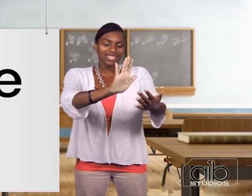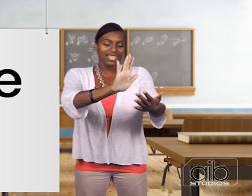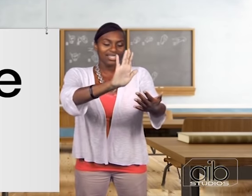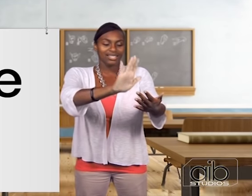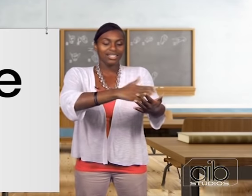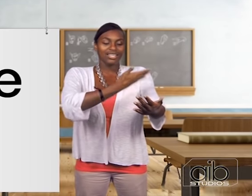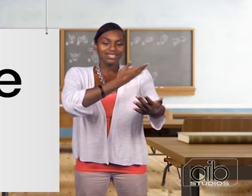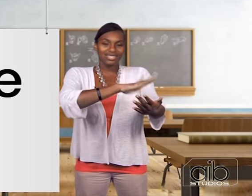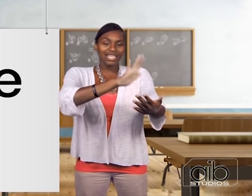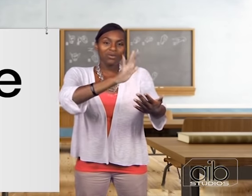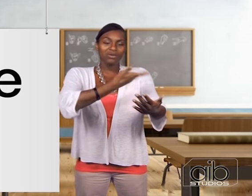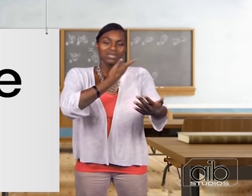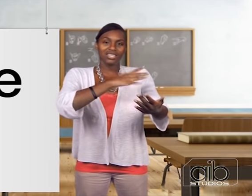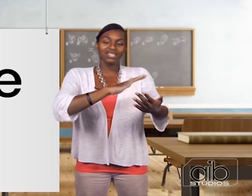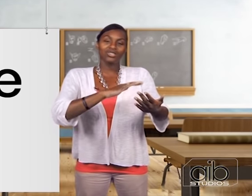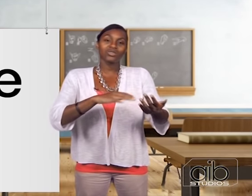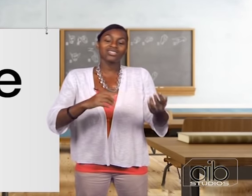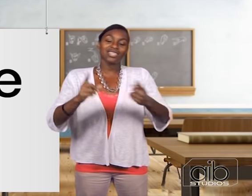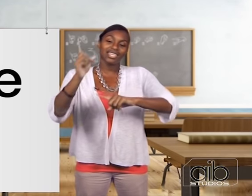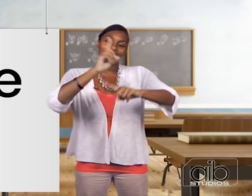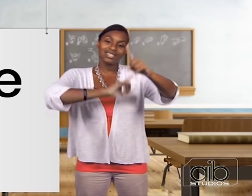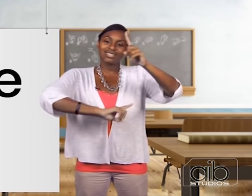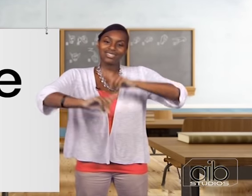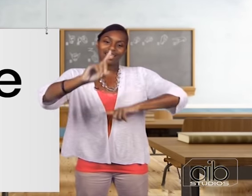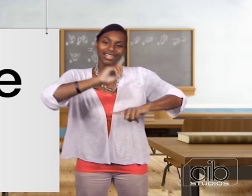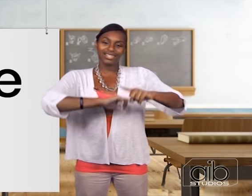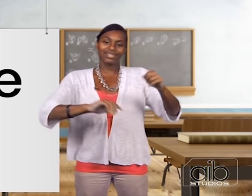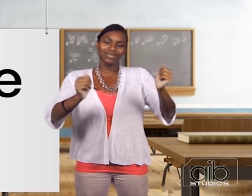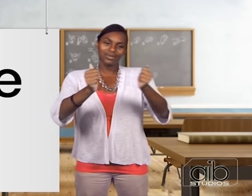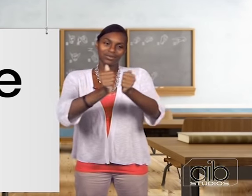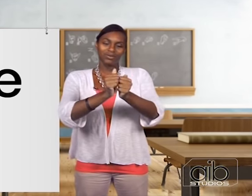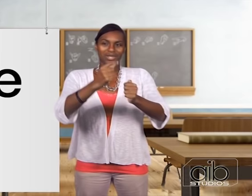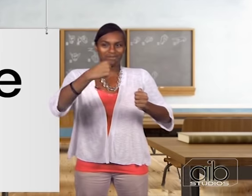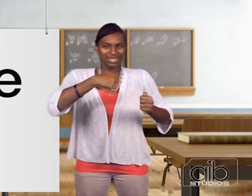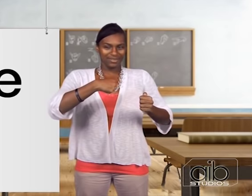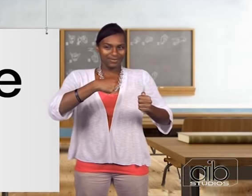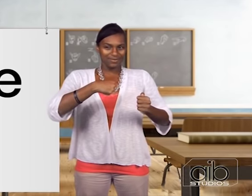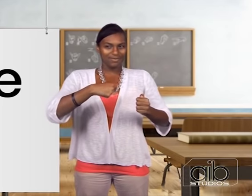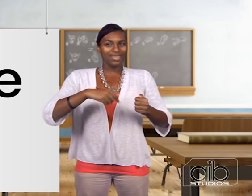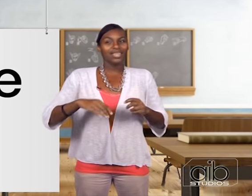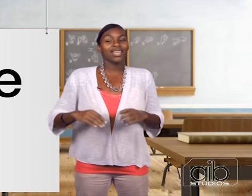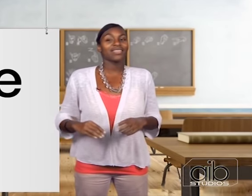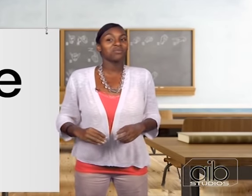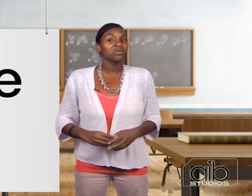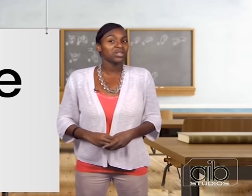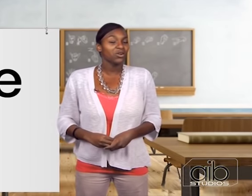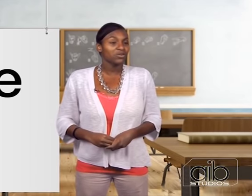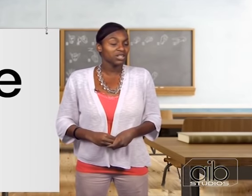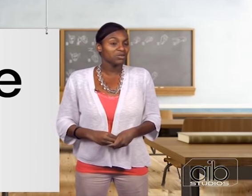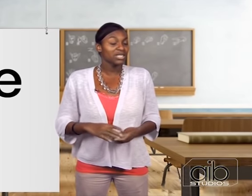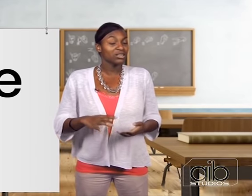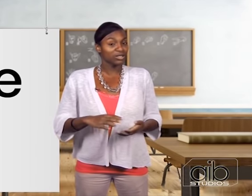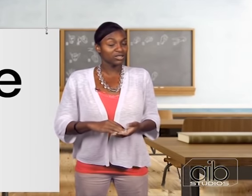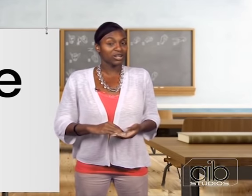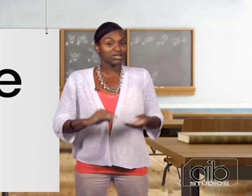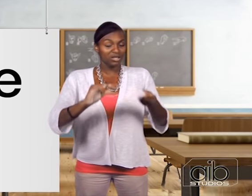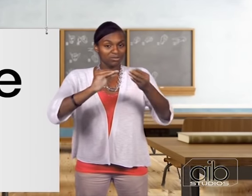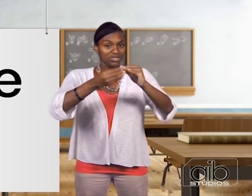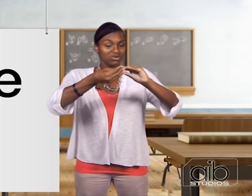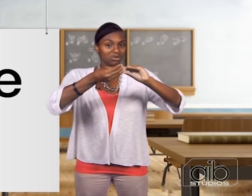saying sing with me, you can say sign with me. And then we went over and we learned our numbers. Remember, this